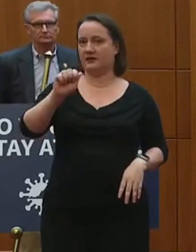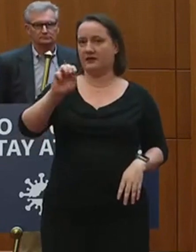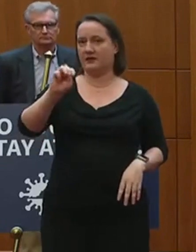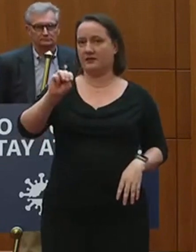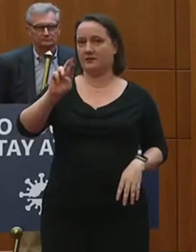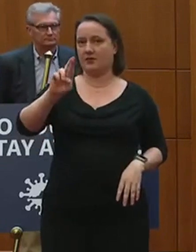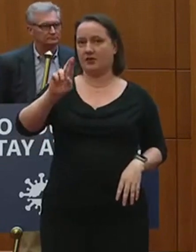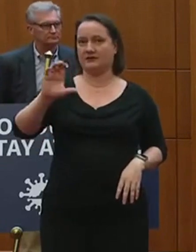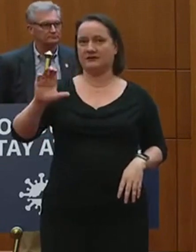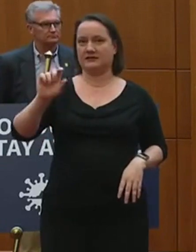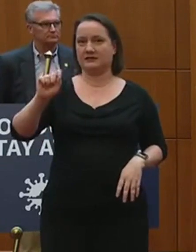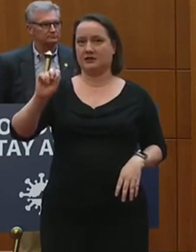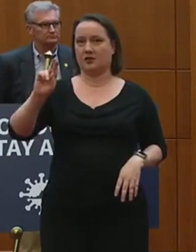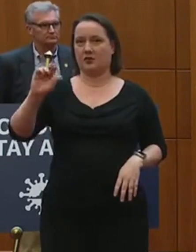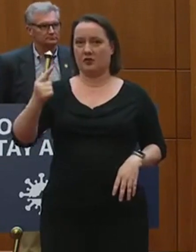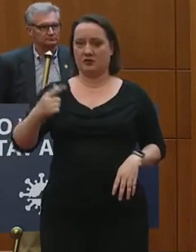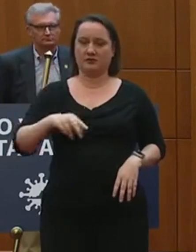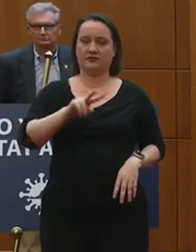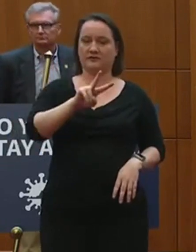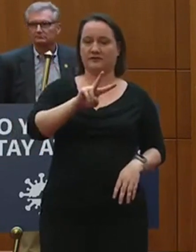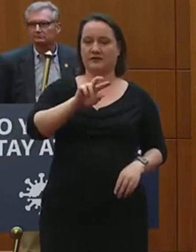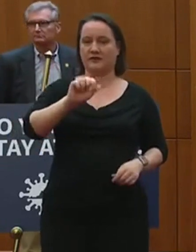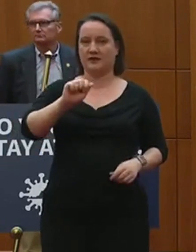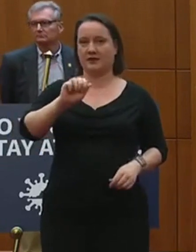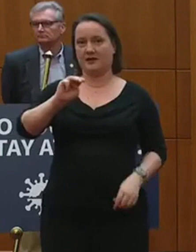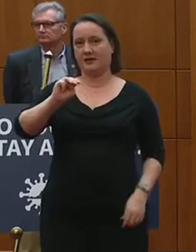VAMRC.org. I'll repeat that,